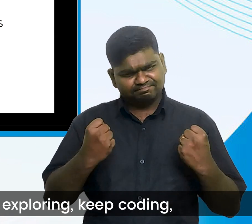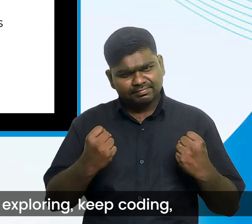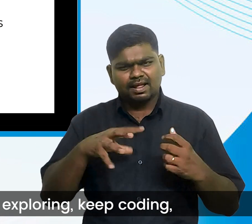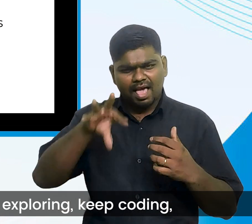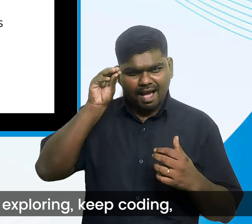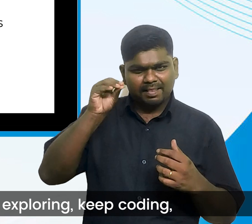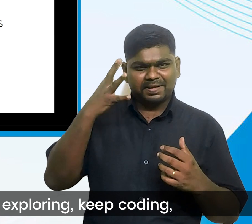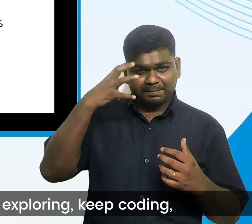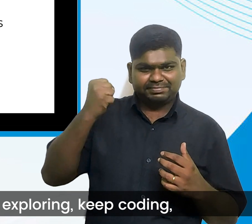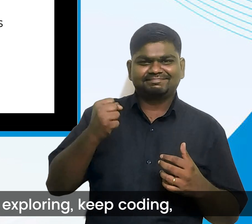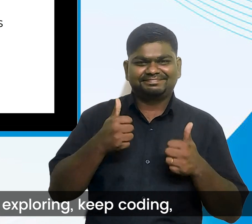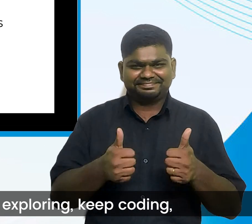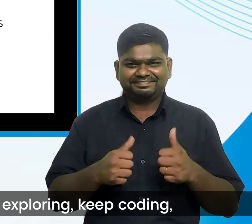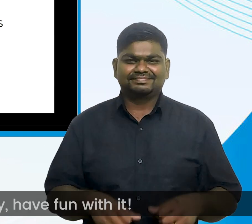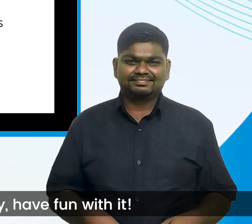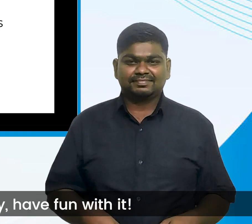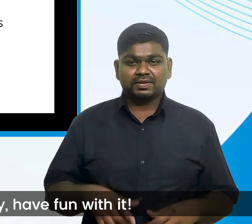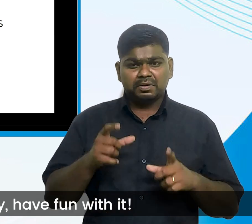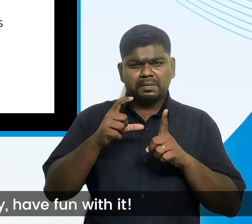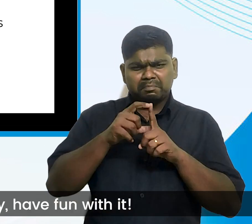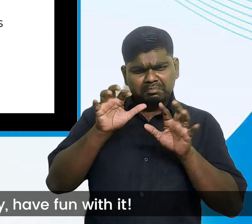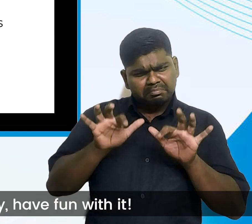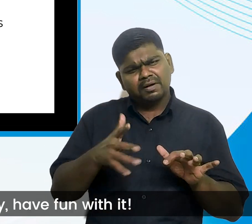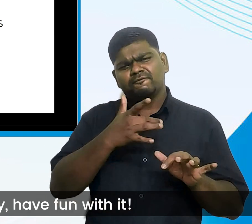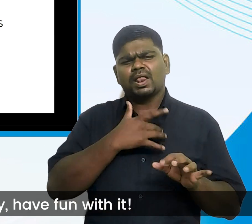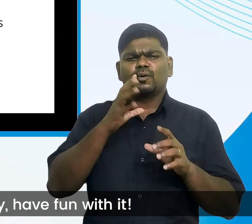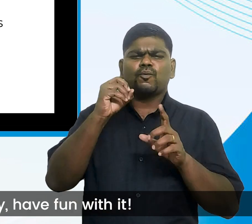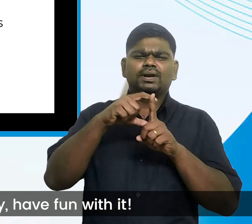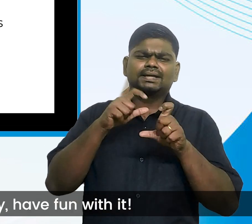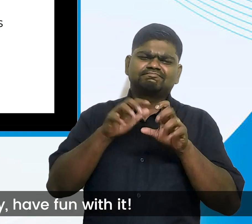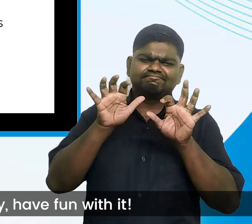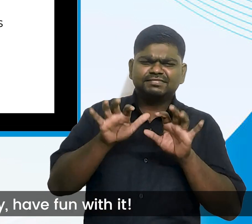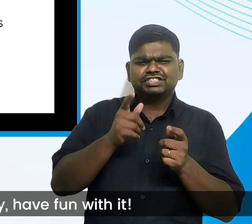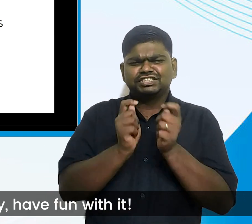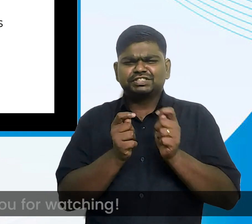keep exploring, keep coding, and most importantly,